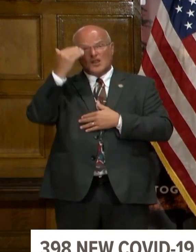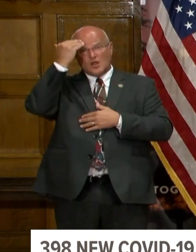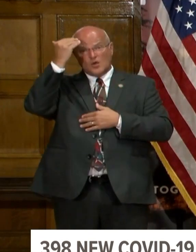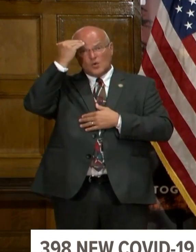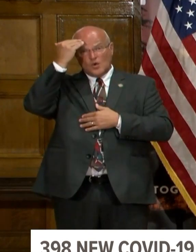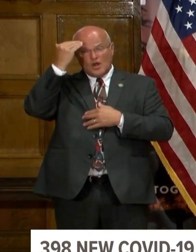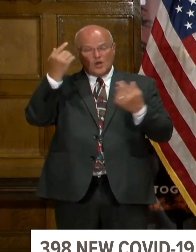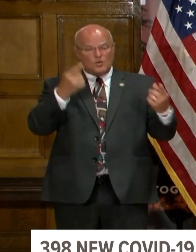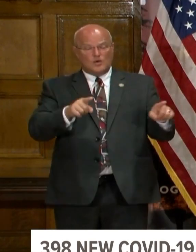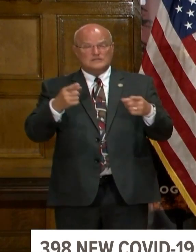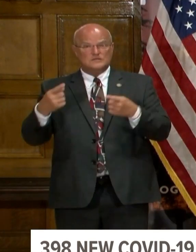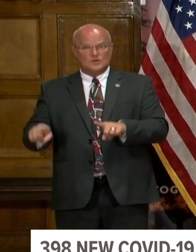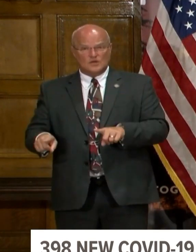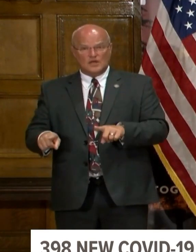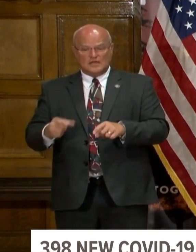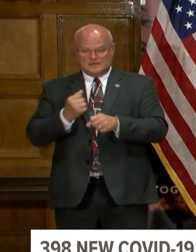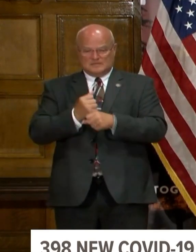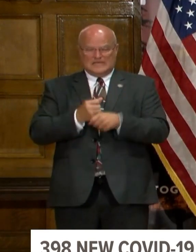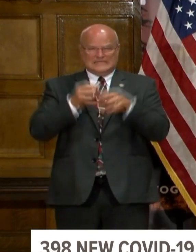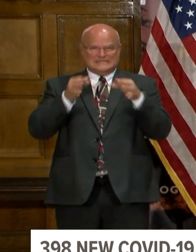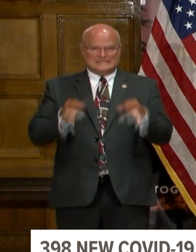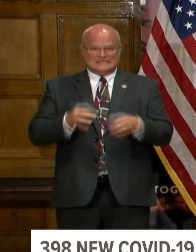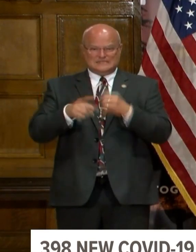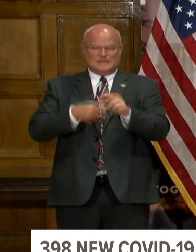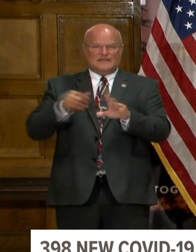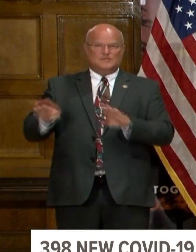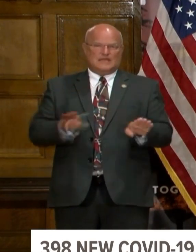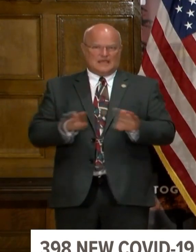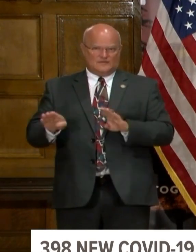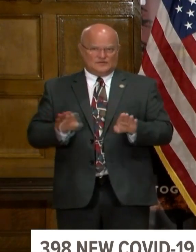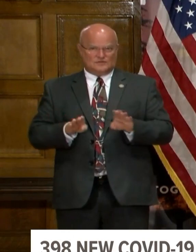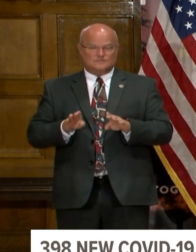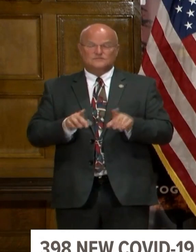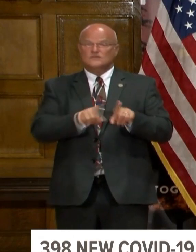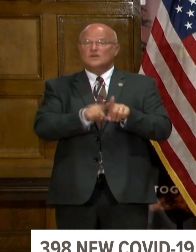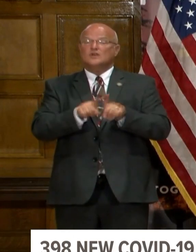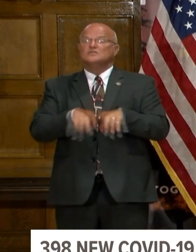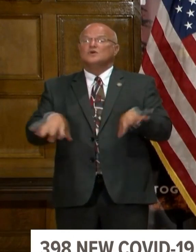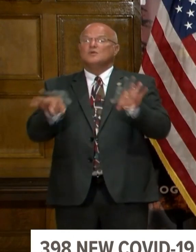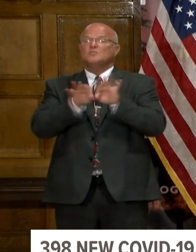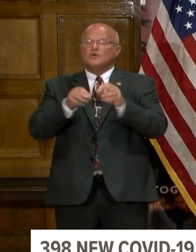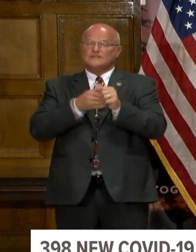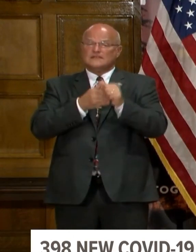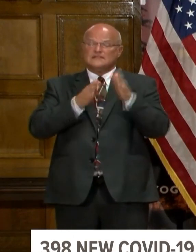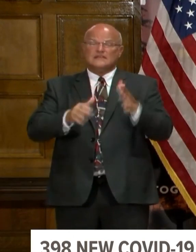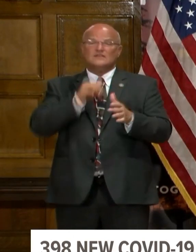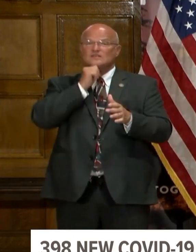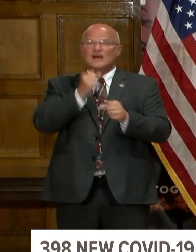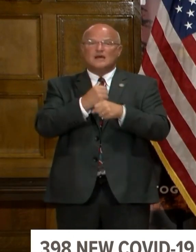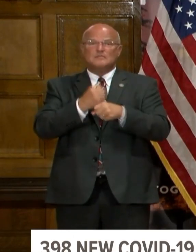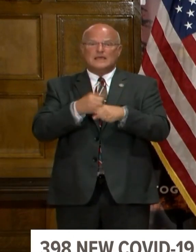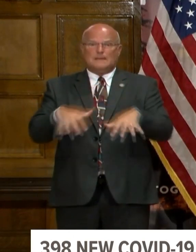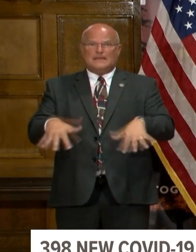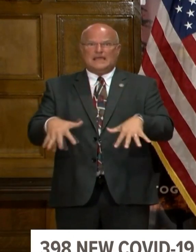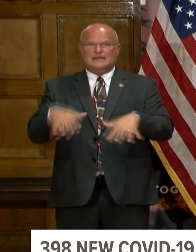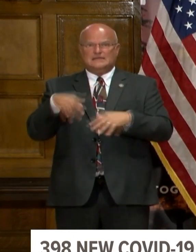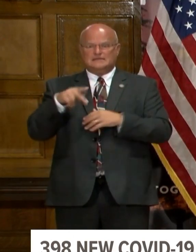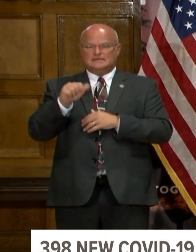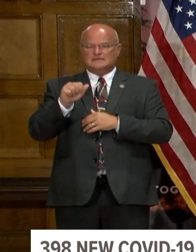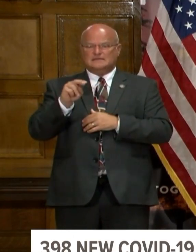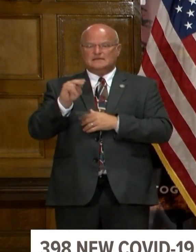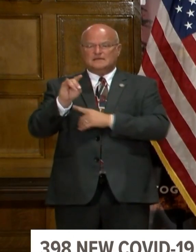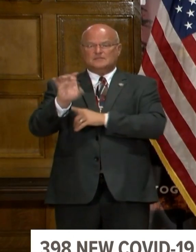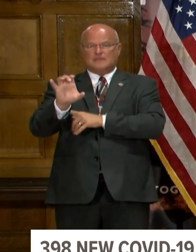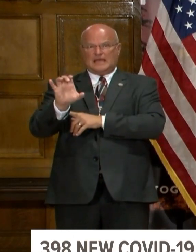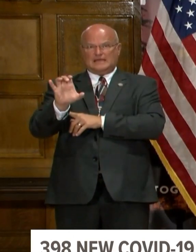of what is needed for them to make decisions on their behavior. It's also important that a leader not create panic. And at that